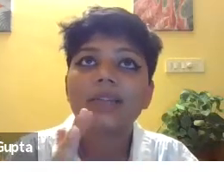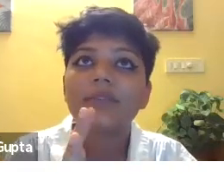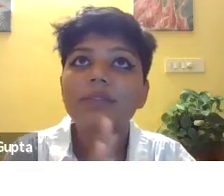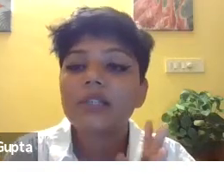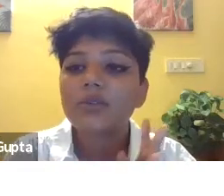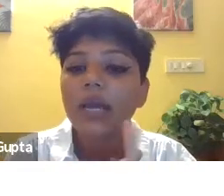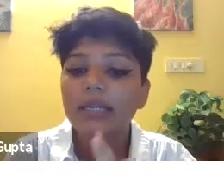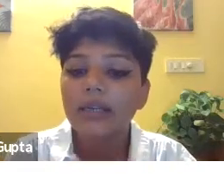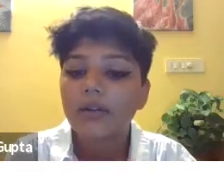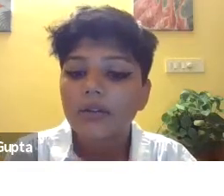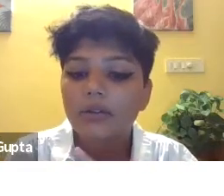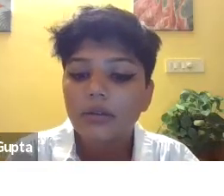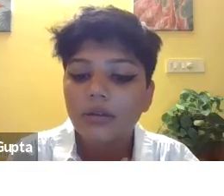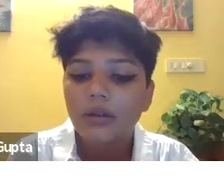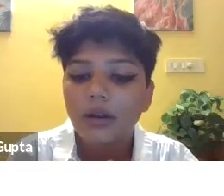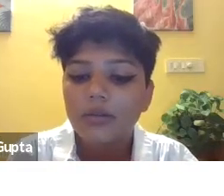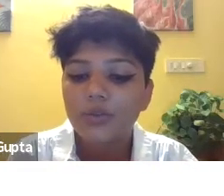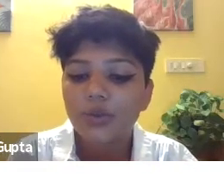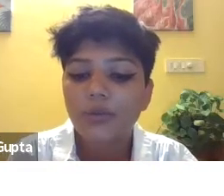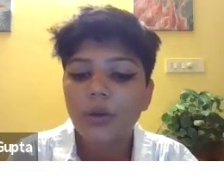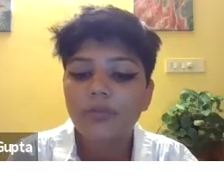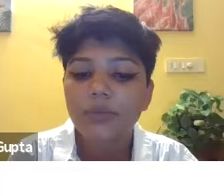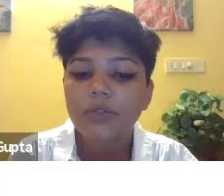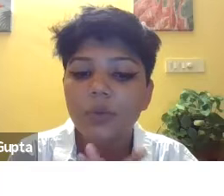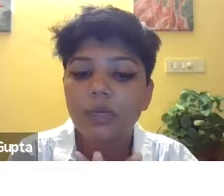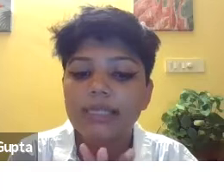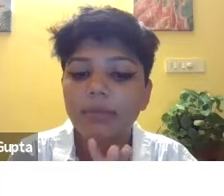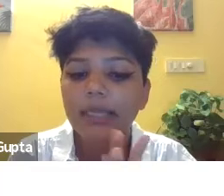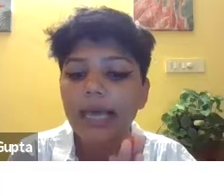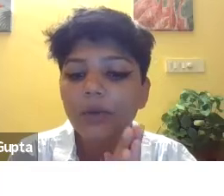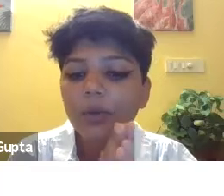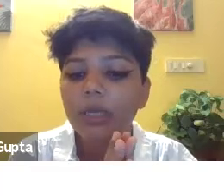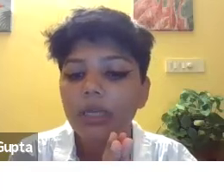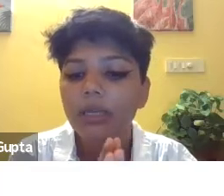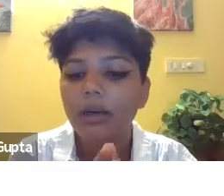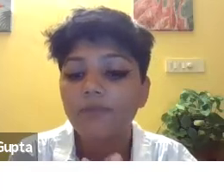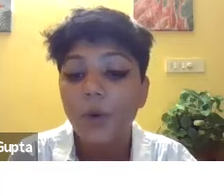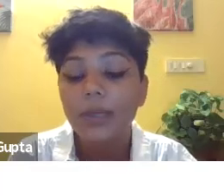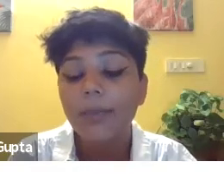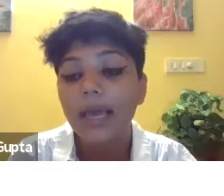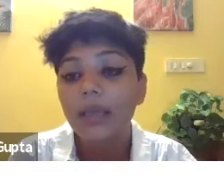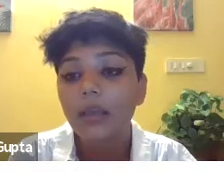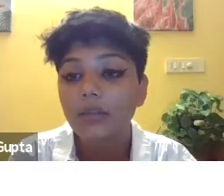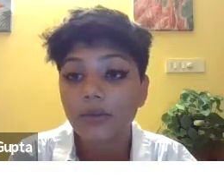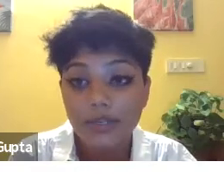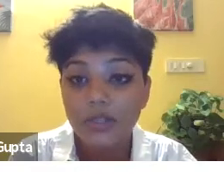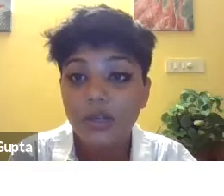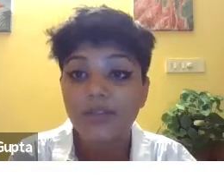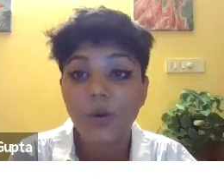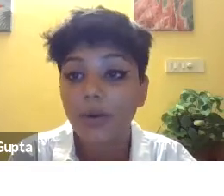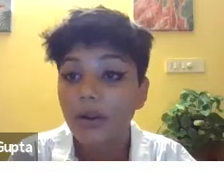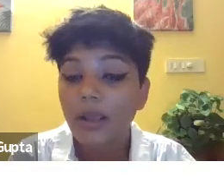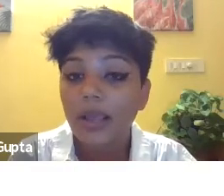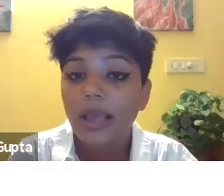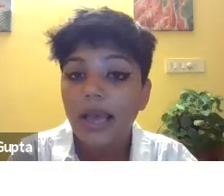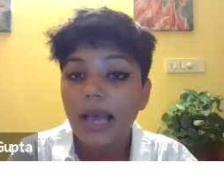the 1850s to 1900, studio photography was only something that could be afforded by the rich and